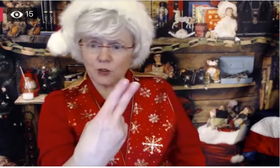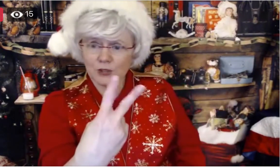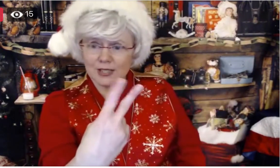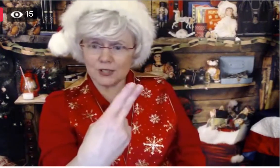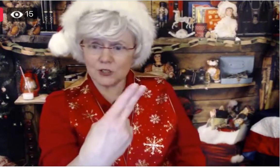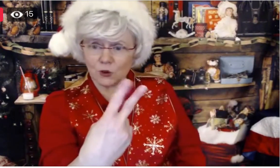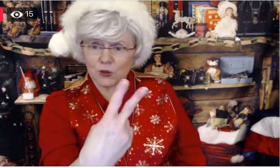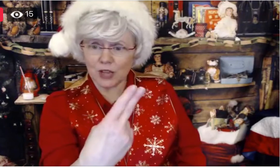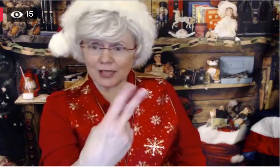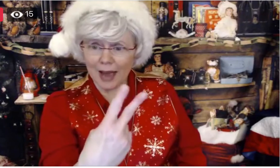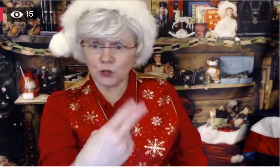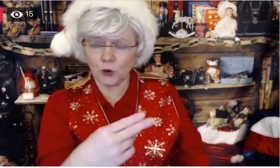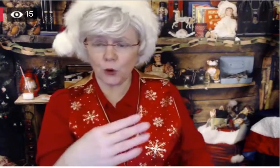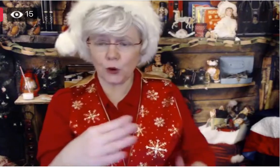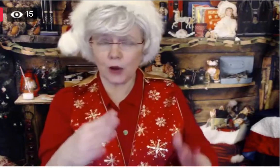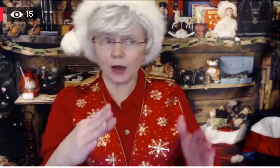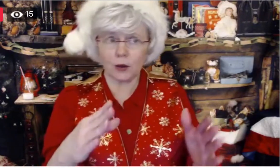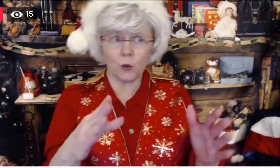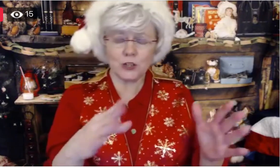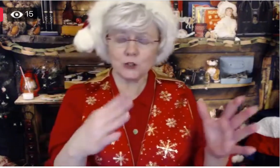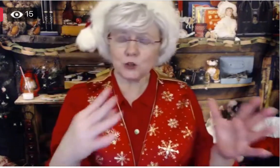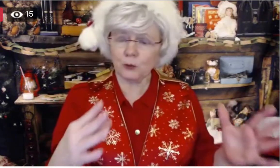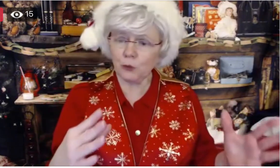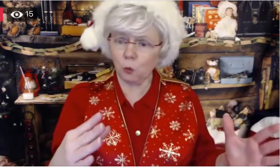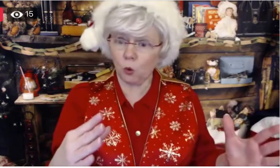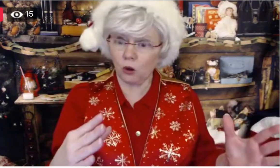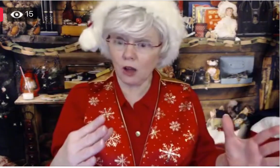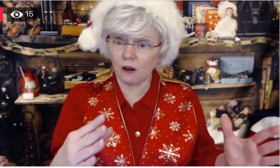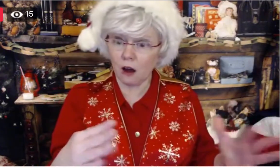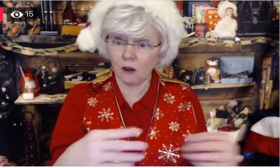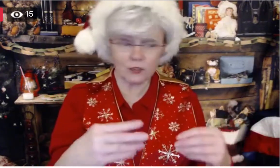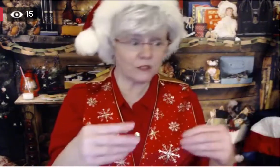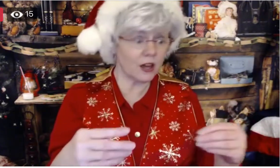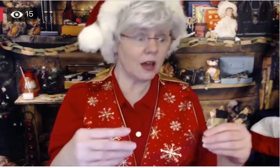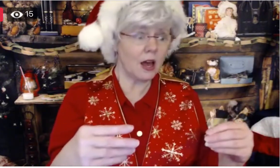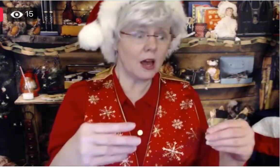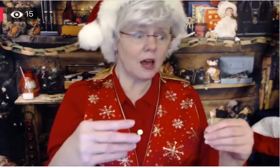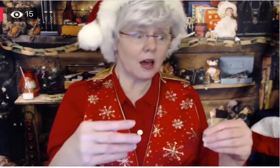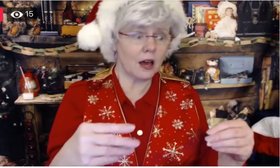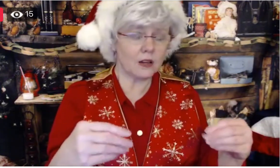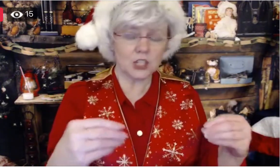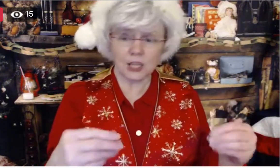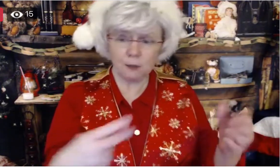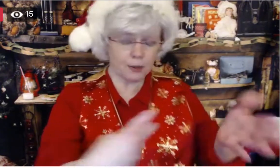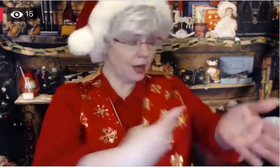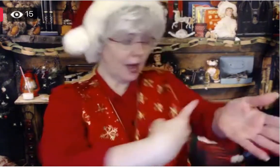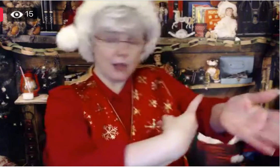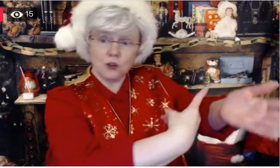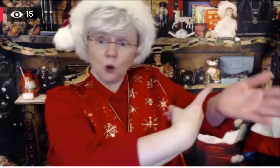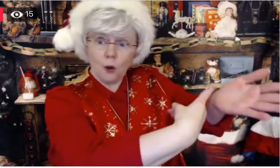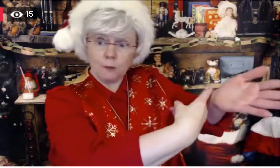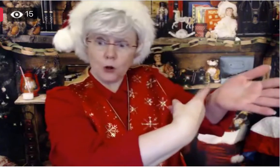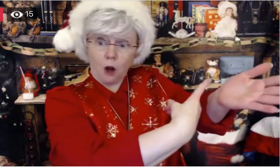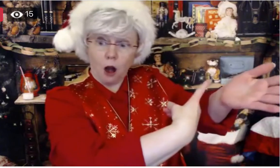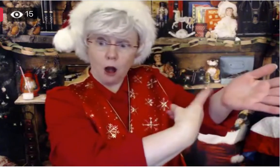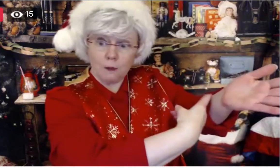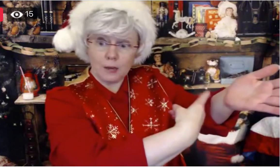your scissors like you're going to trim the wool off of the sheep, and you go up your arm